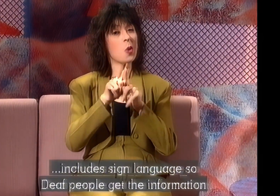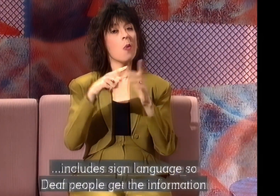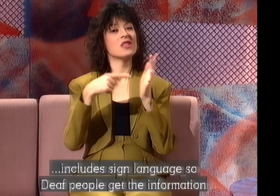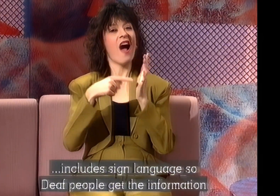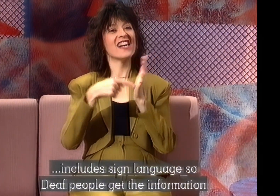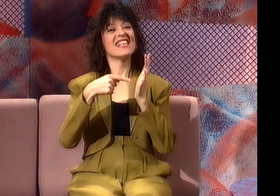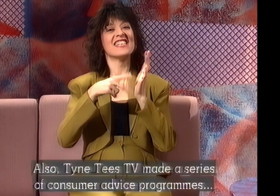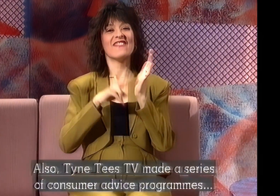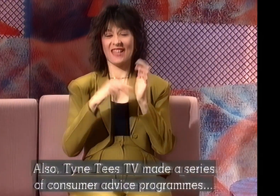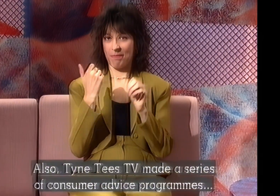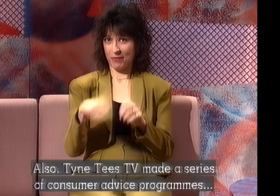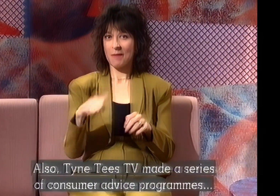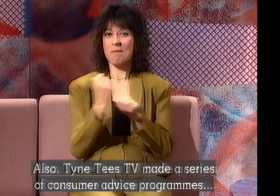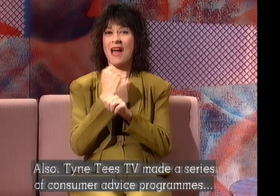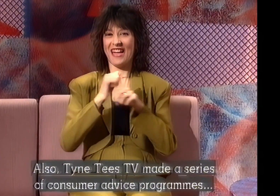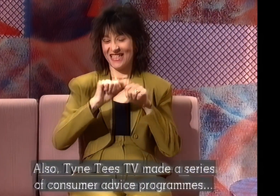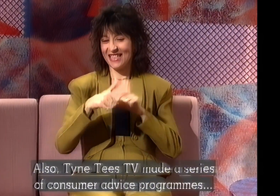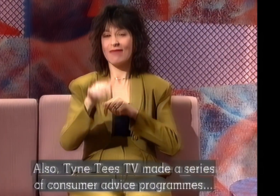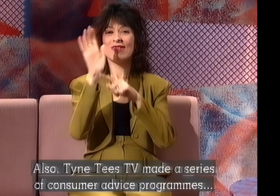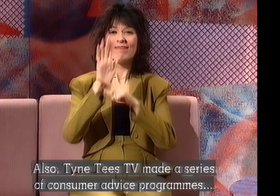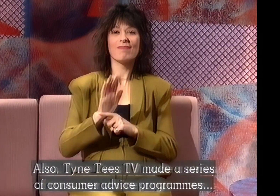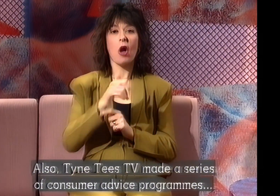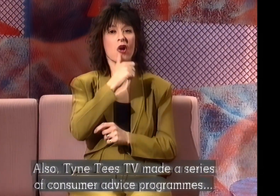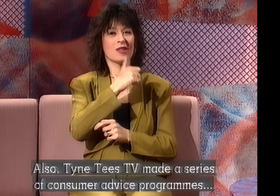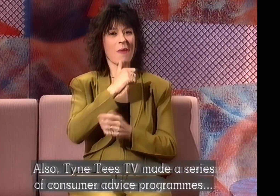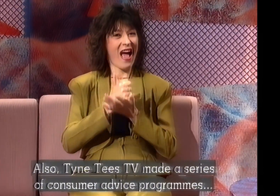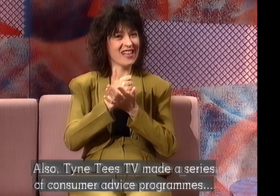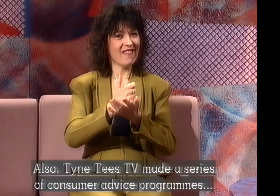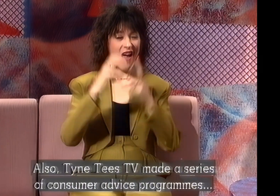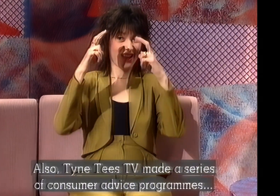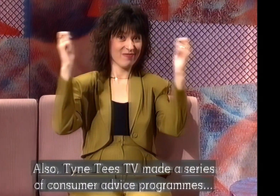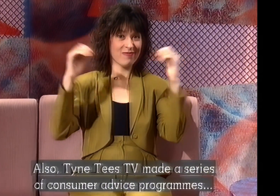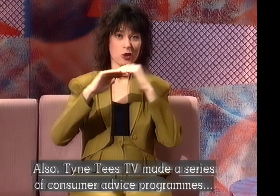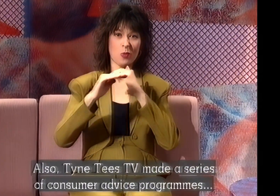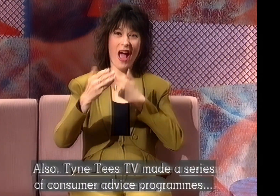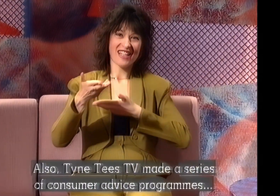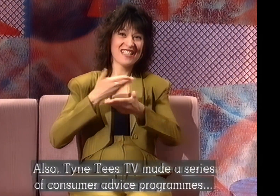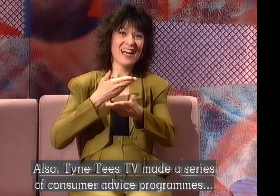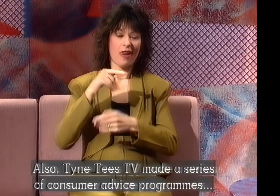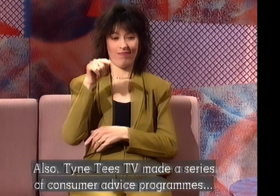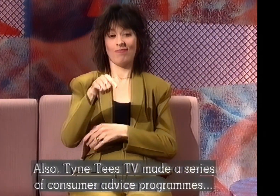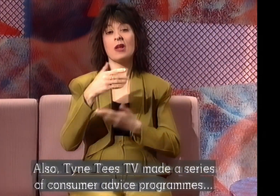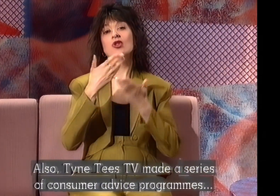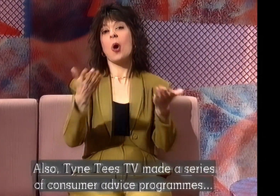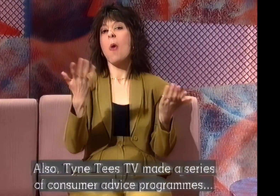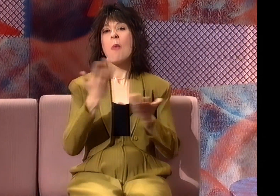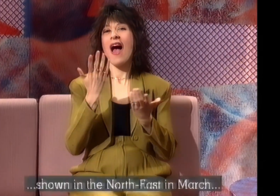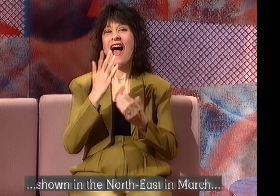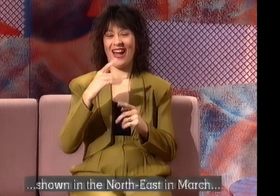need. Also, Tyne Tees Television made a series of consumer advice programmes called Square Deal. These were shown